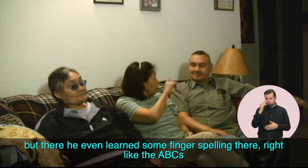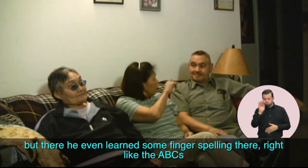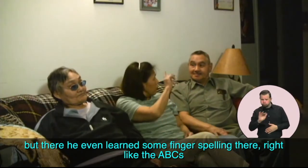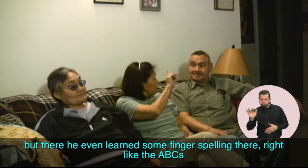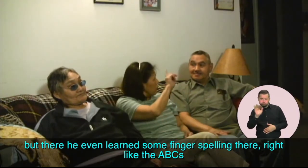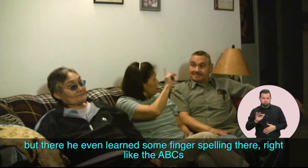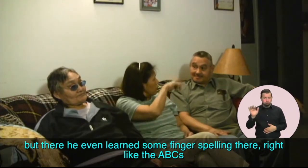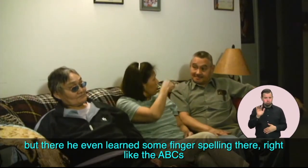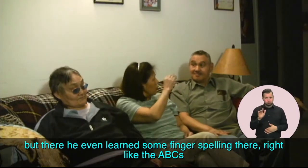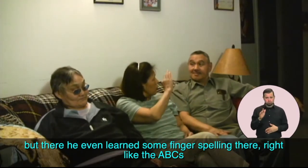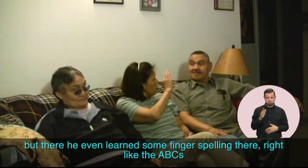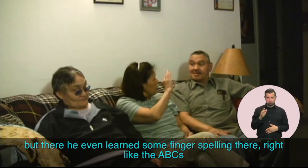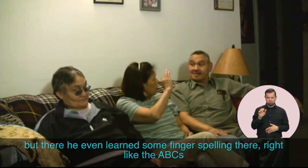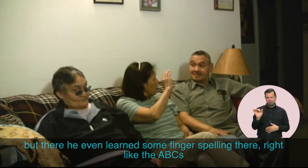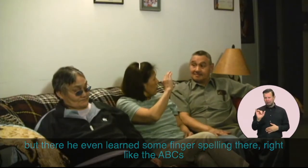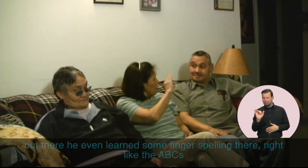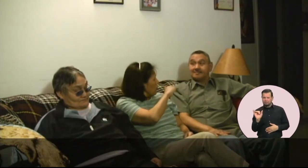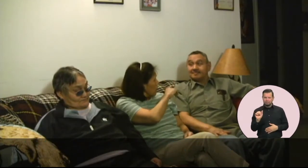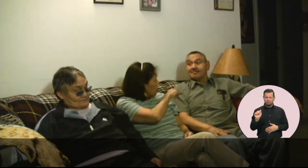the ABCs.